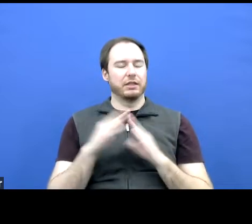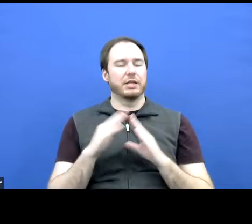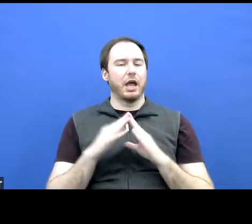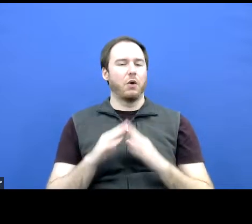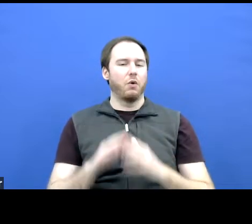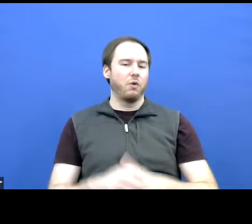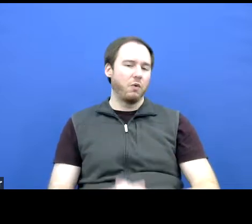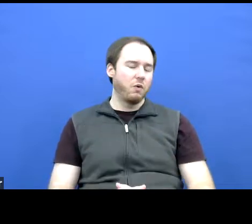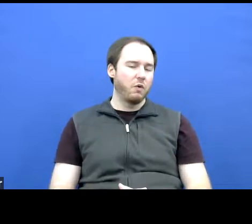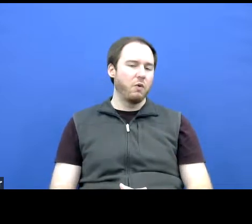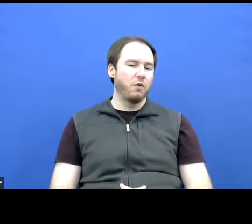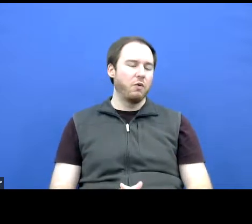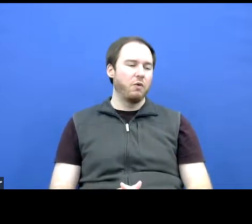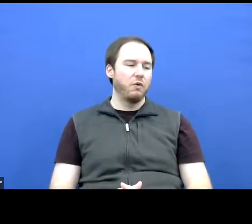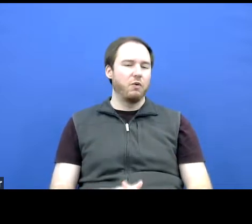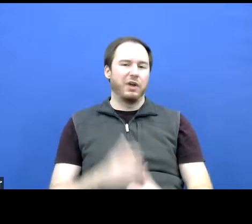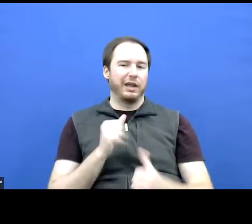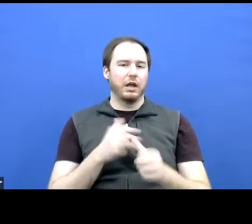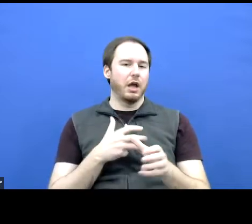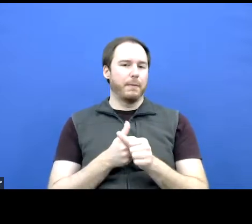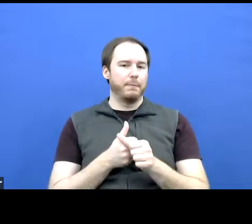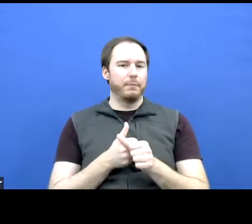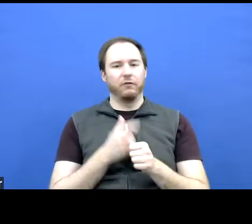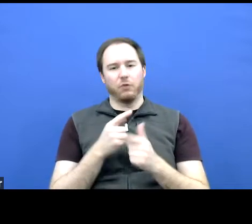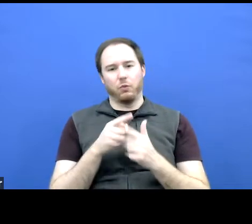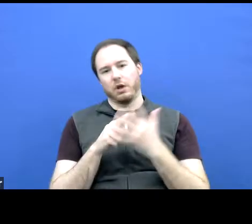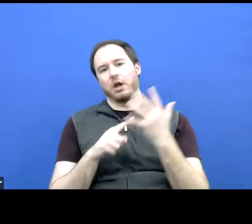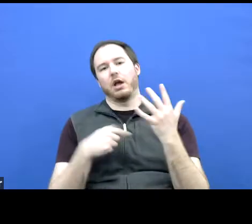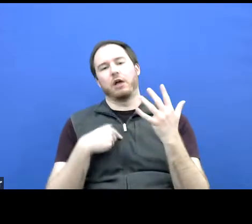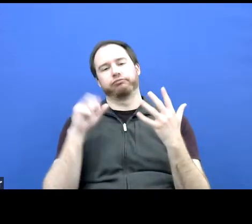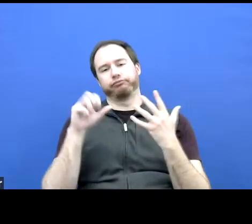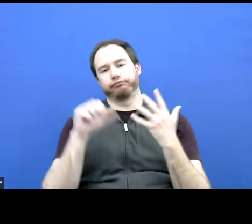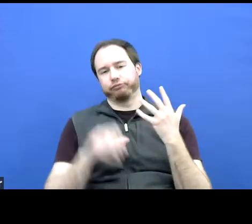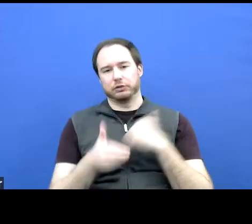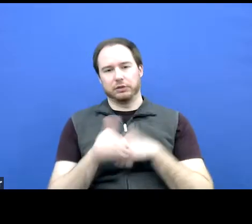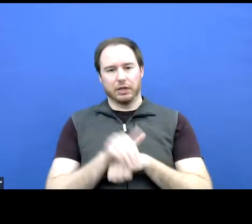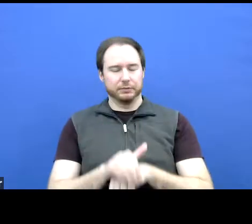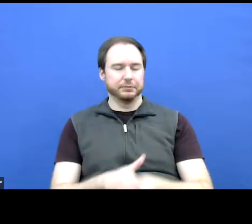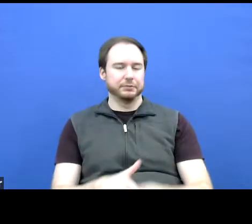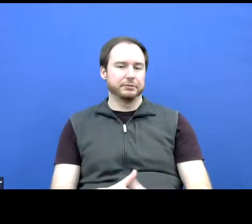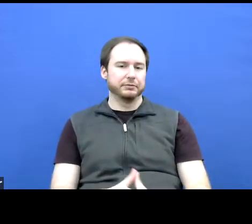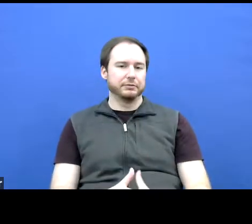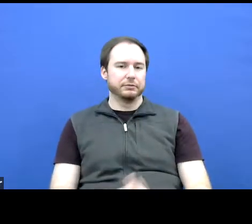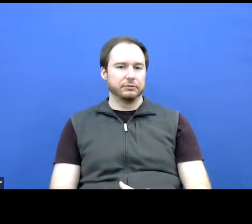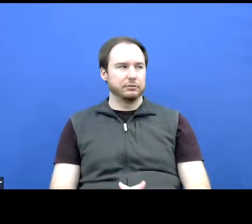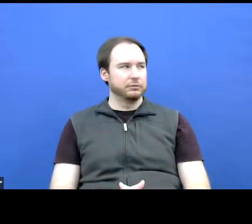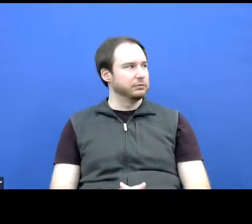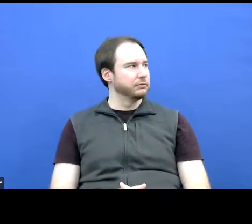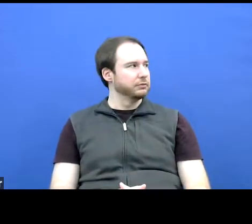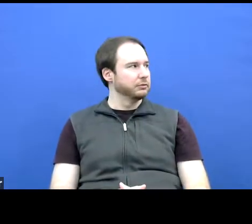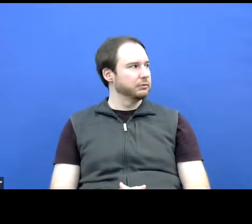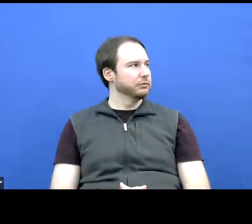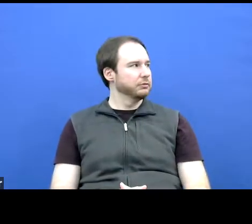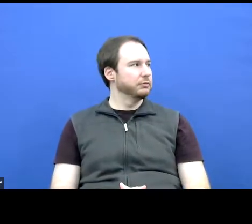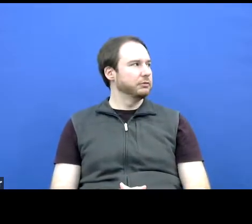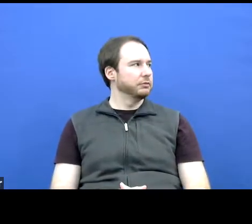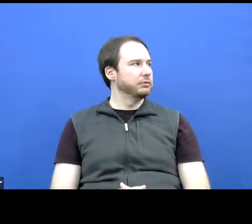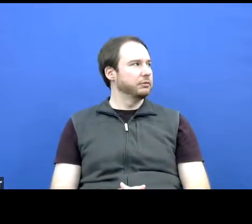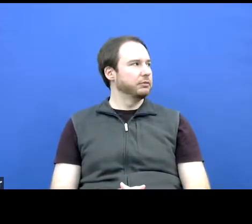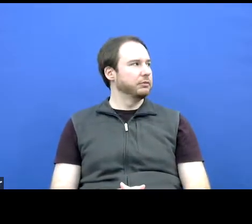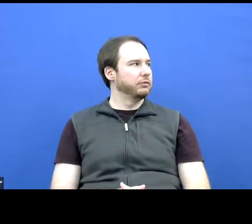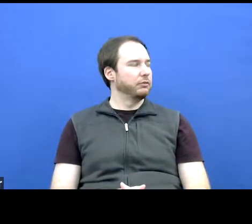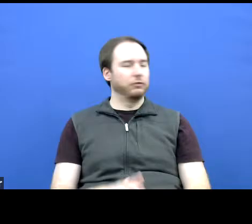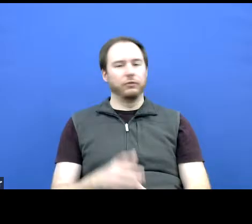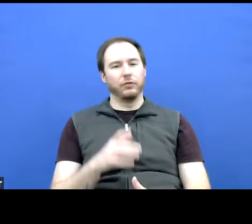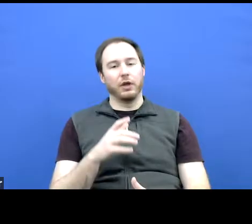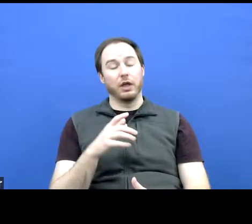and updates on a lot of which I've given here, but let's just say a very small percentage of our residents